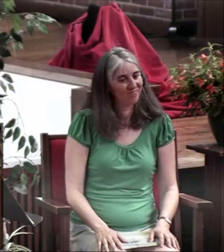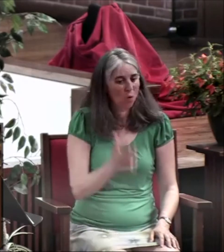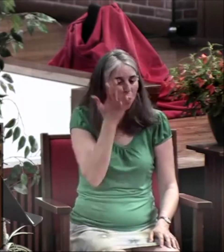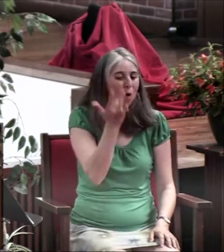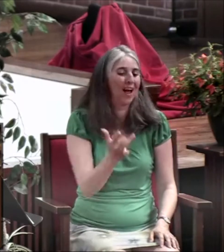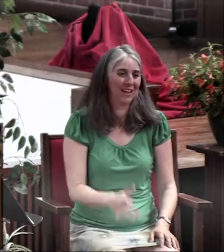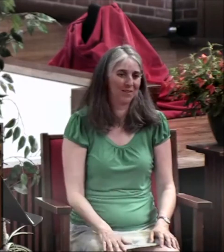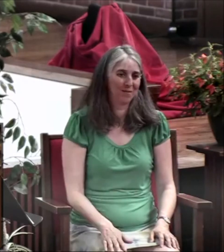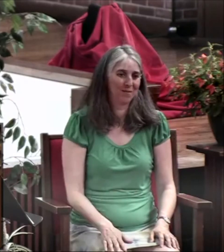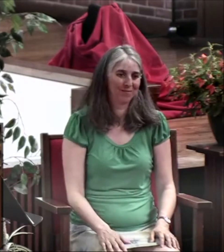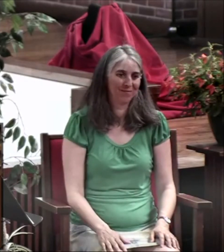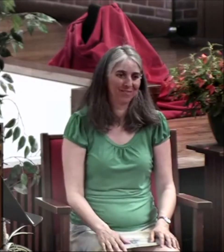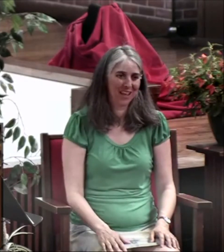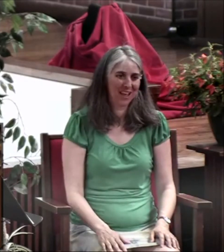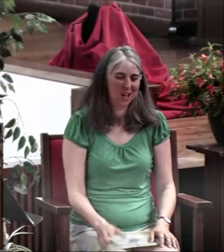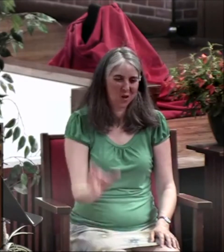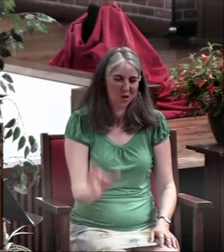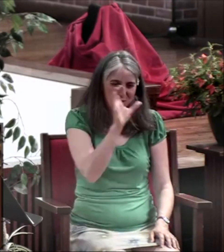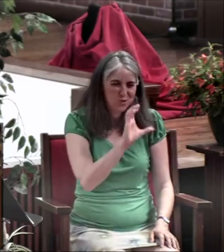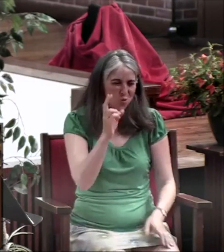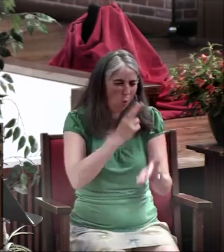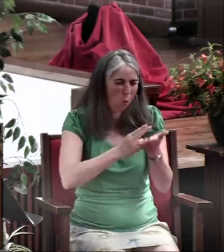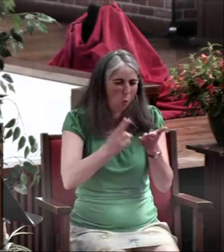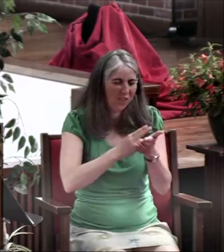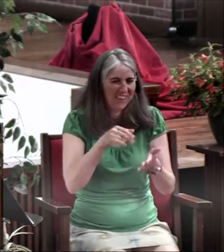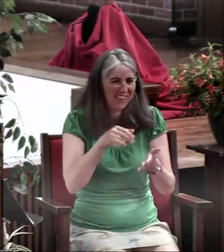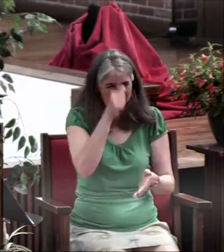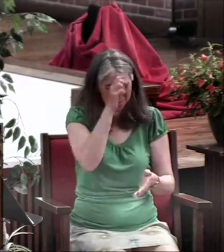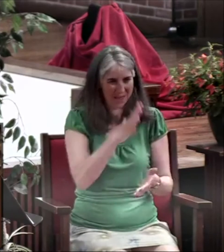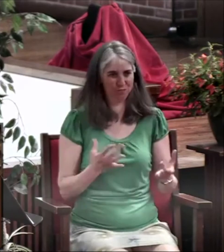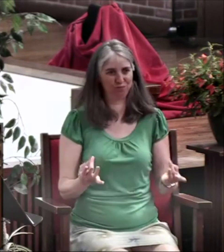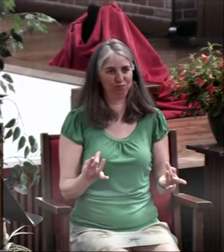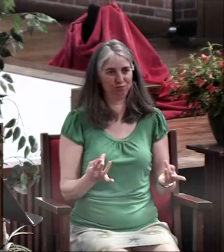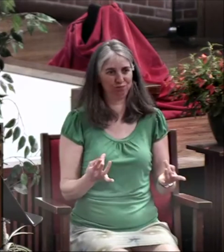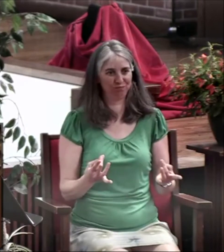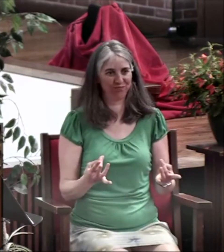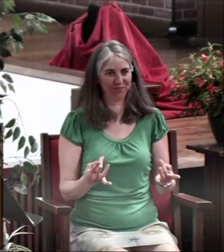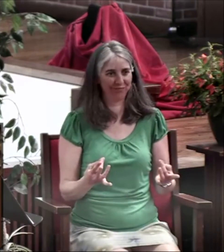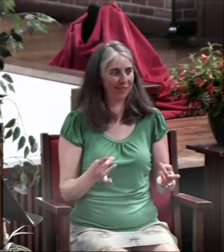Why? The pursuit of holiness. The pursuit of that.